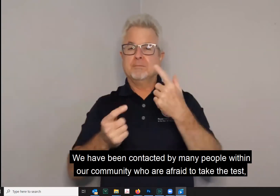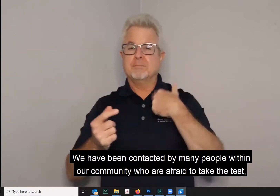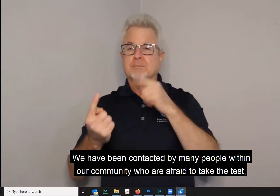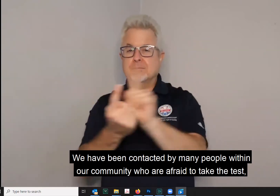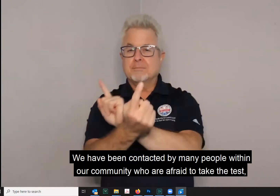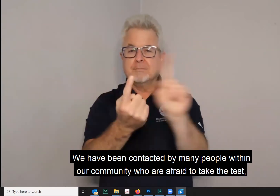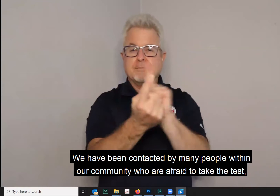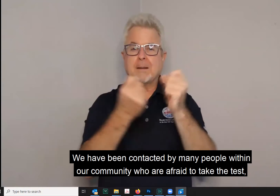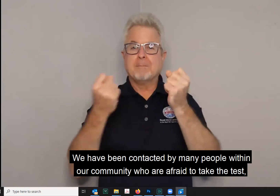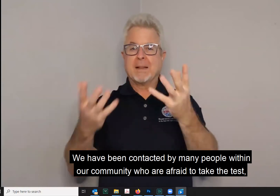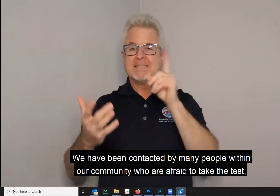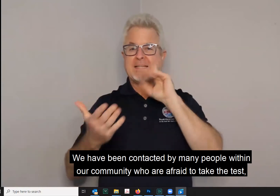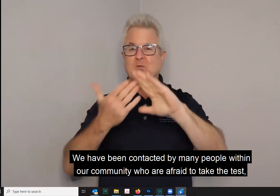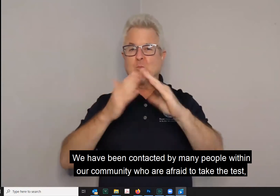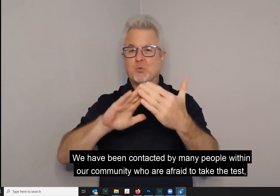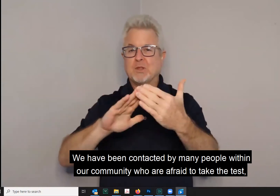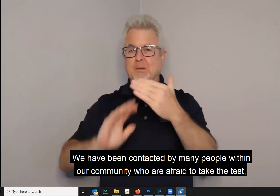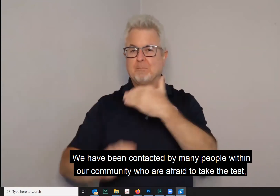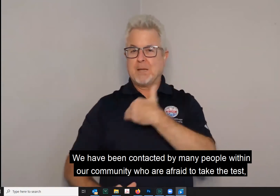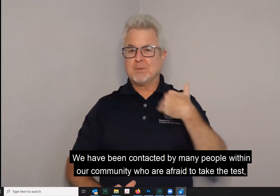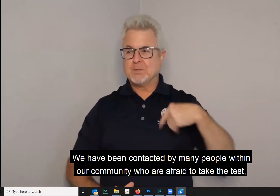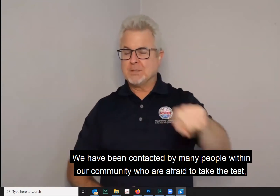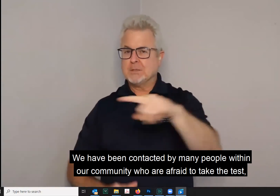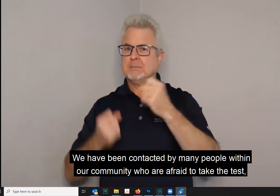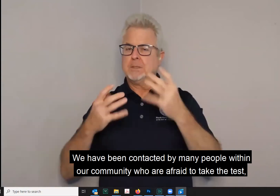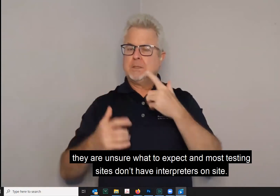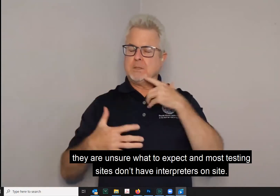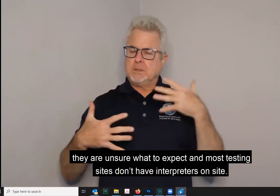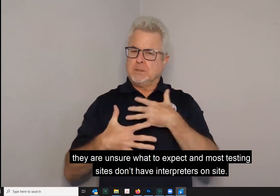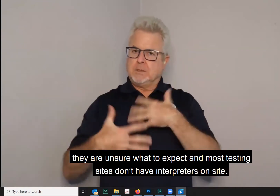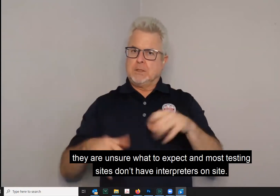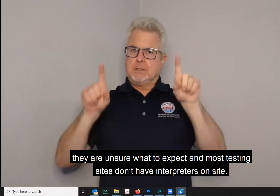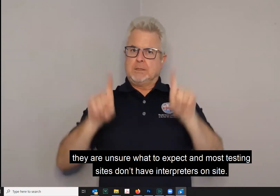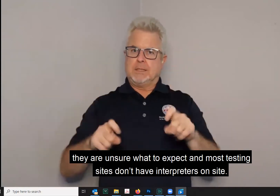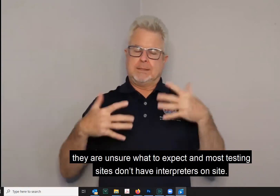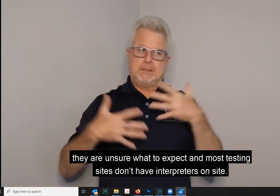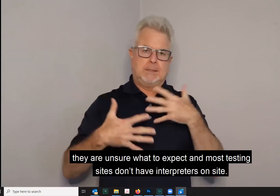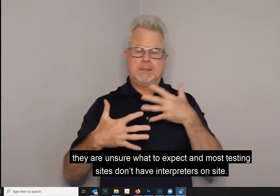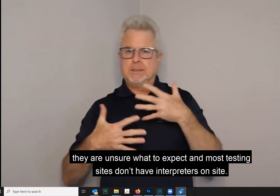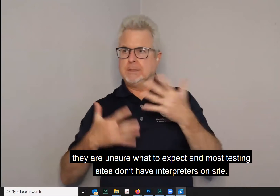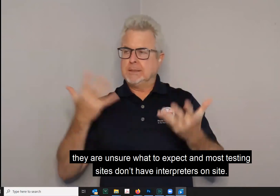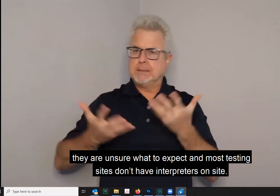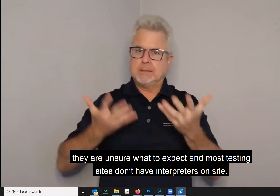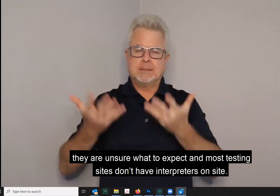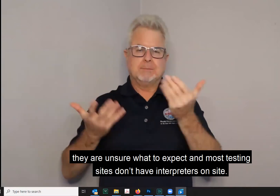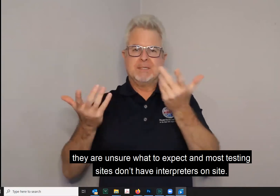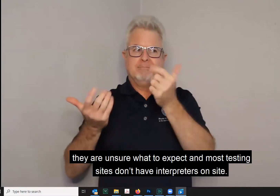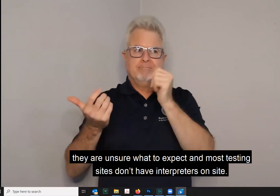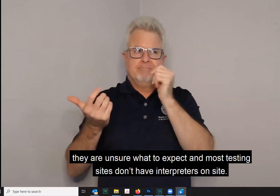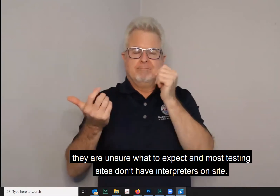Hearing is hosting this event. We have been contacted by many people within our community who are afraid to take the test. They